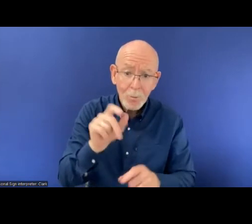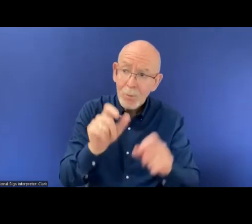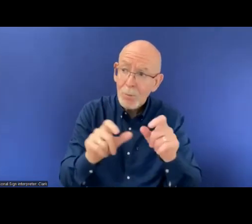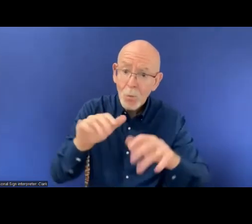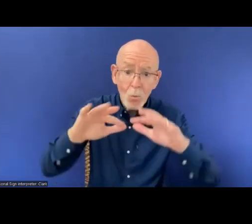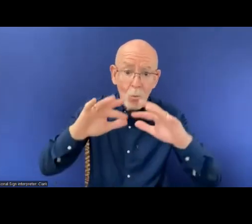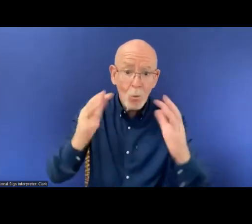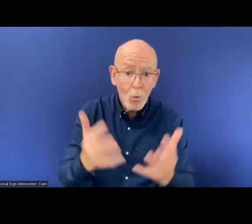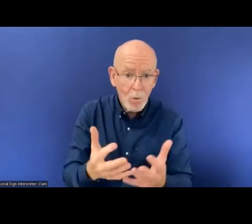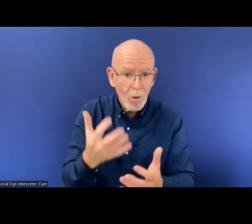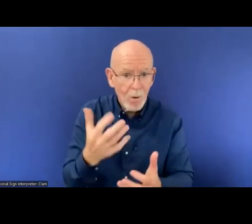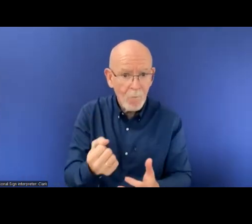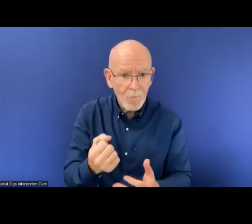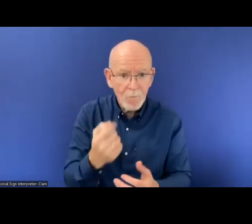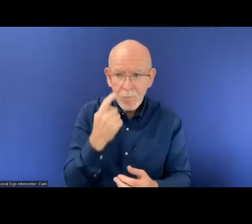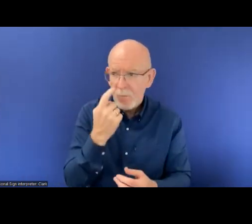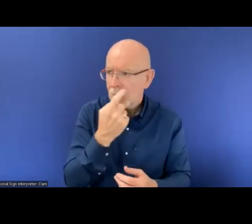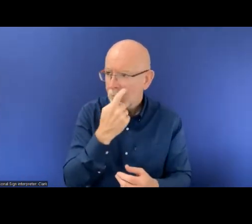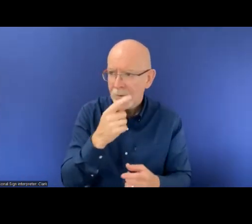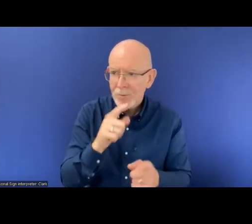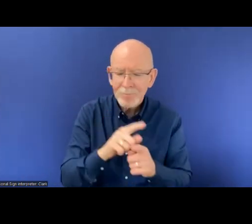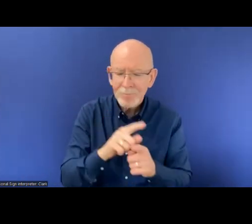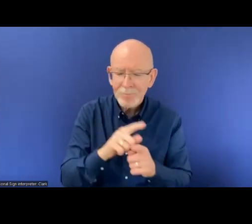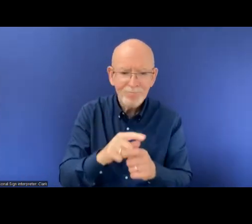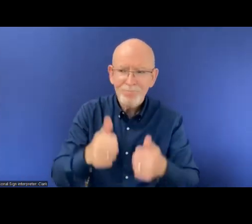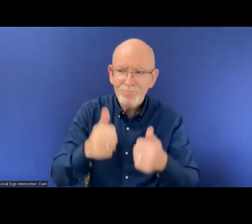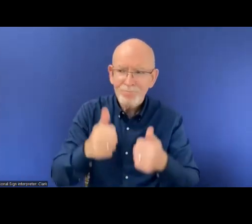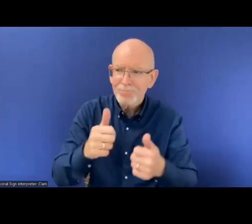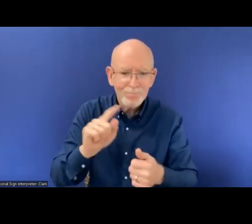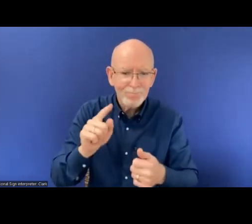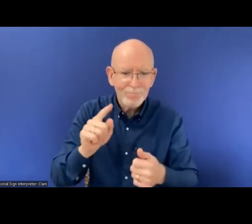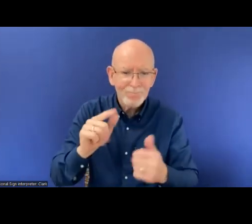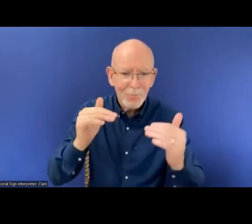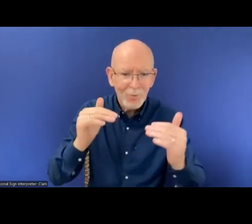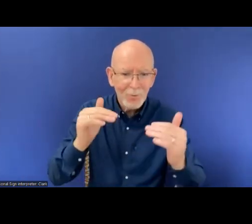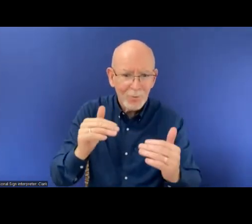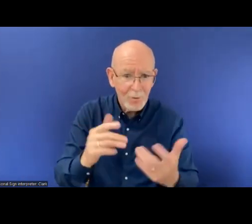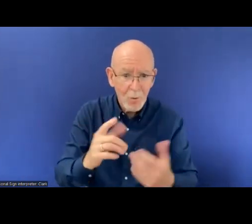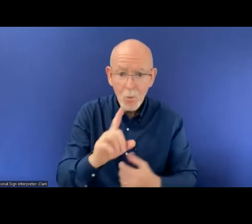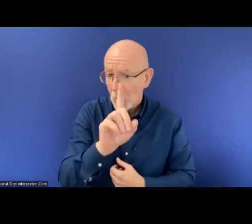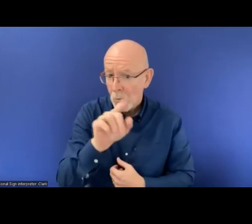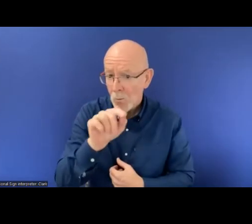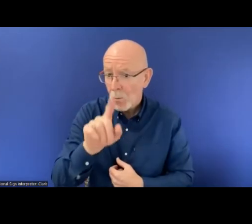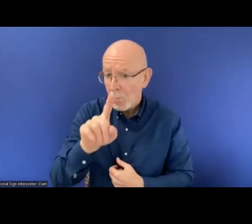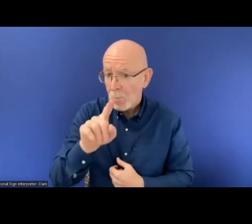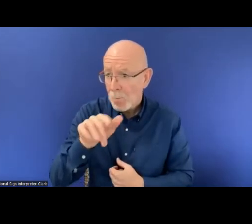have access to basic eye health services.